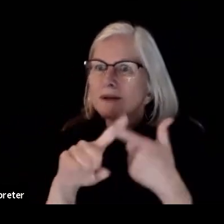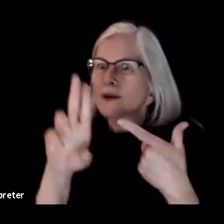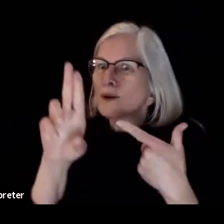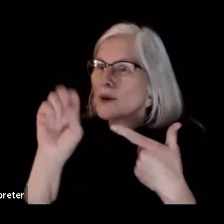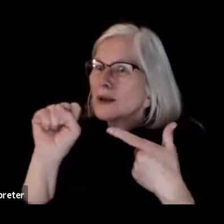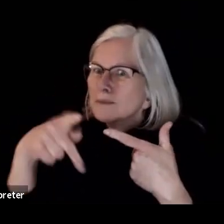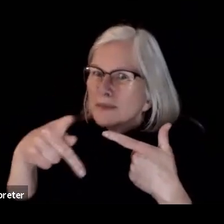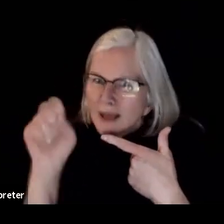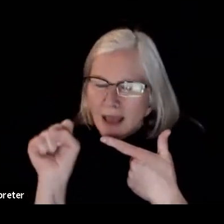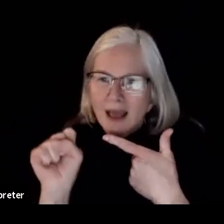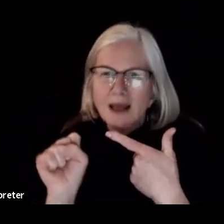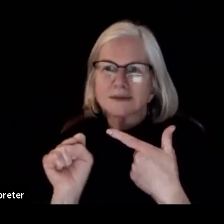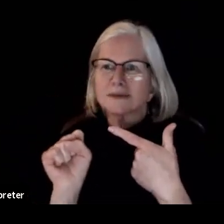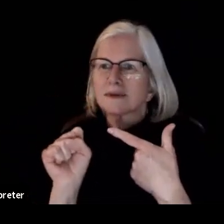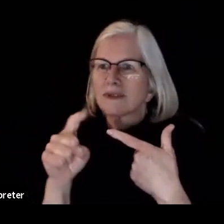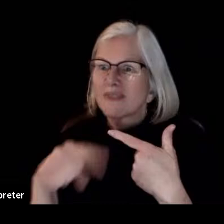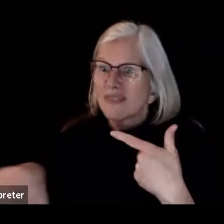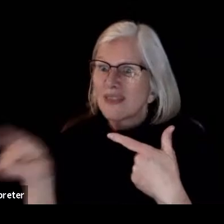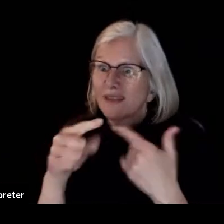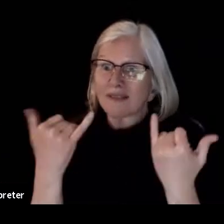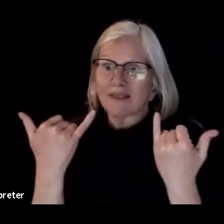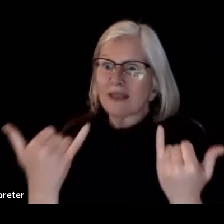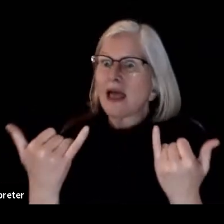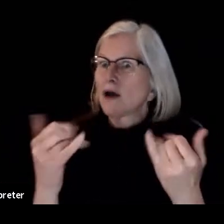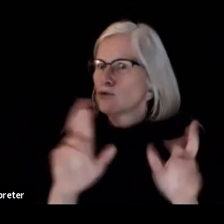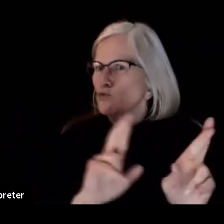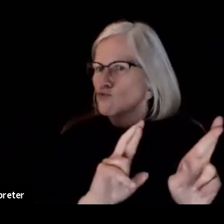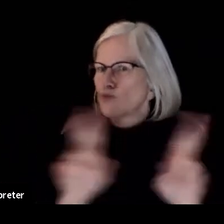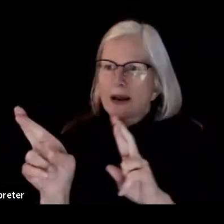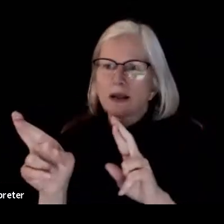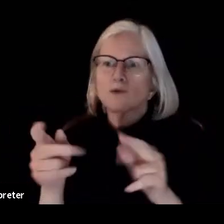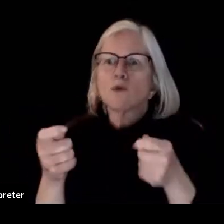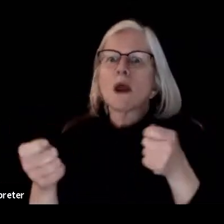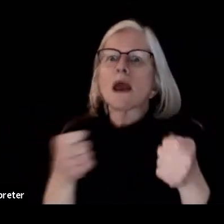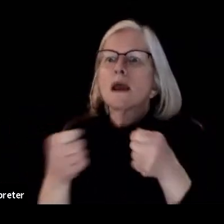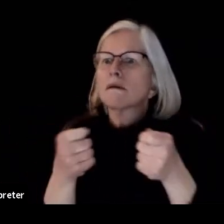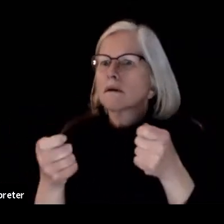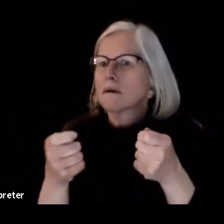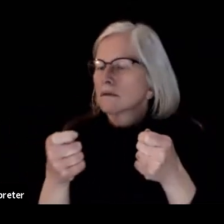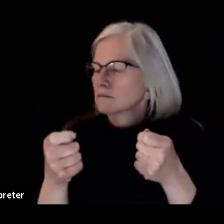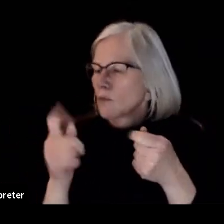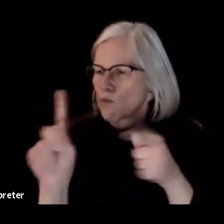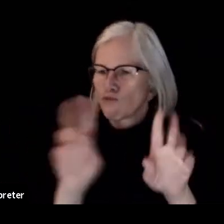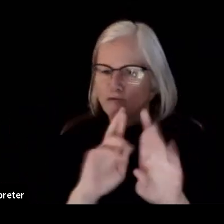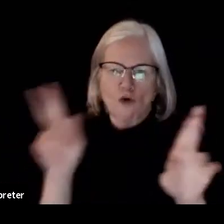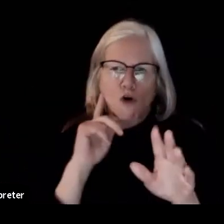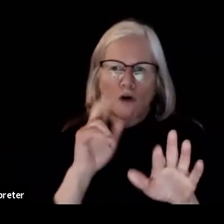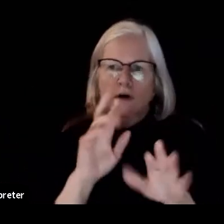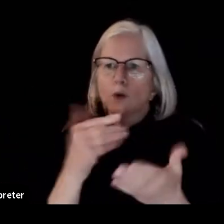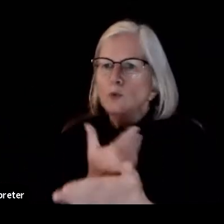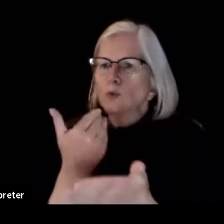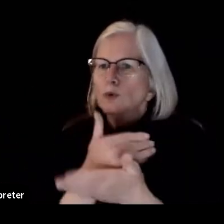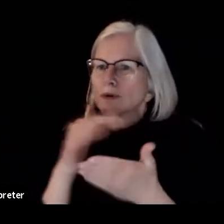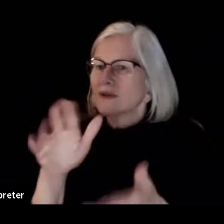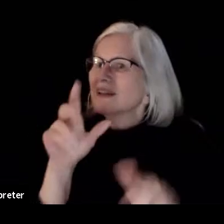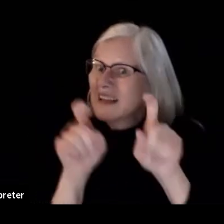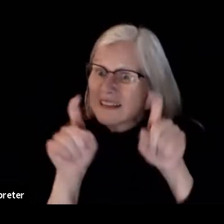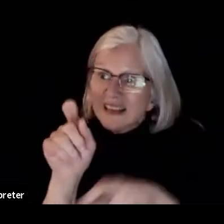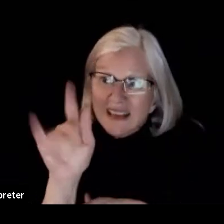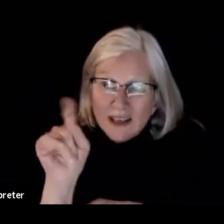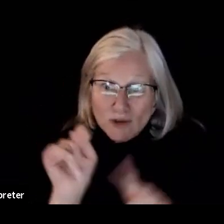ready to handle what we throw at them. We have the test kits ready, so we are